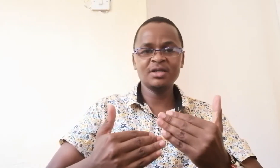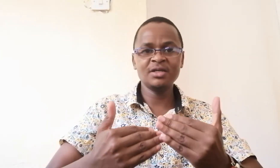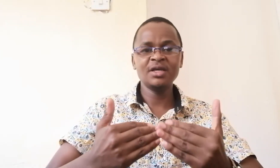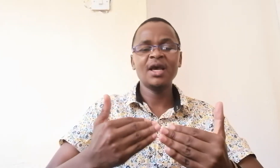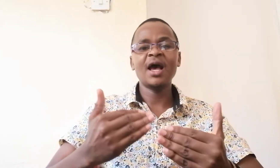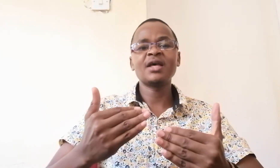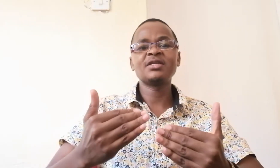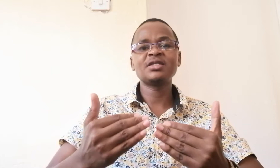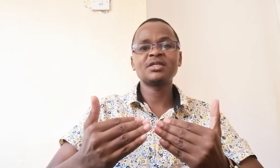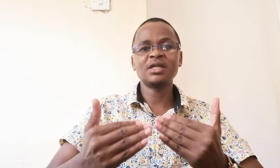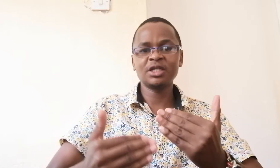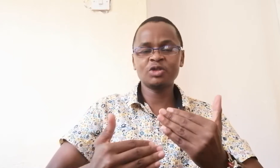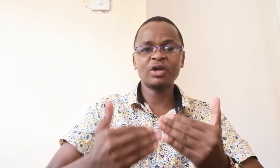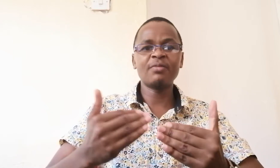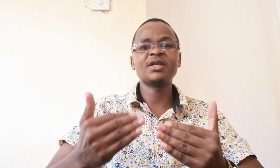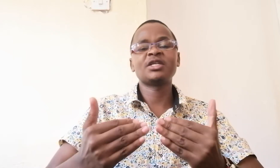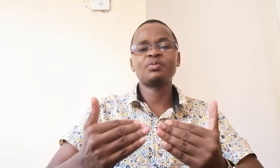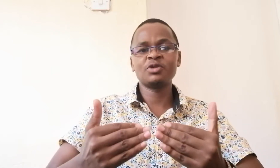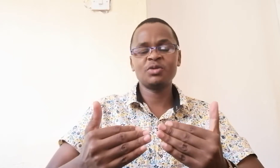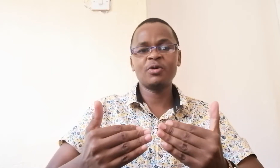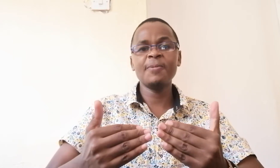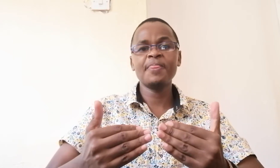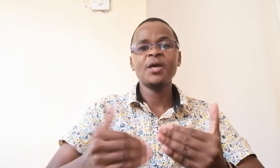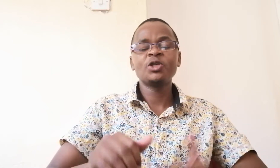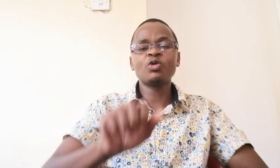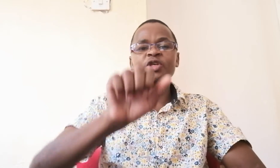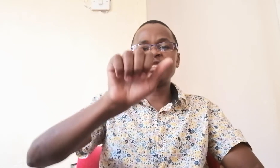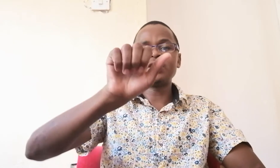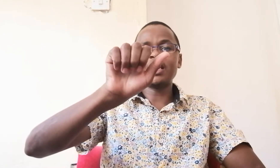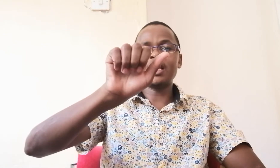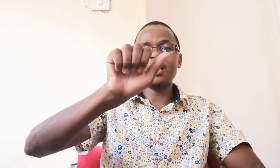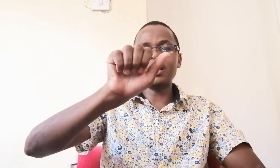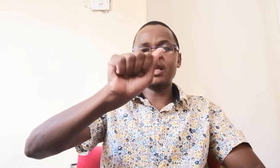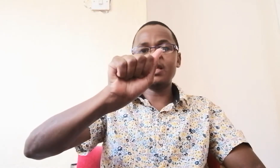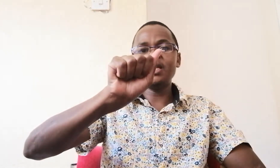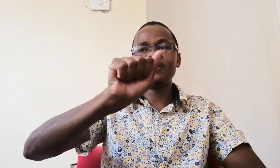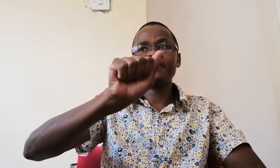conceptualize as little numbers as possible. So this is A,